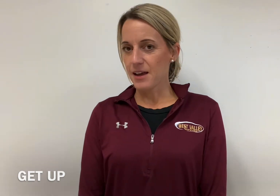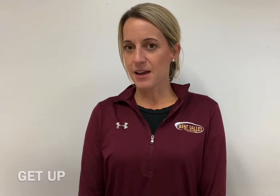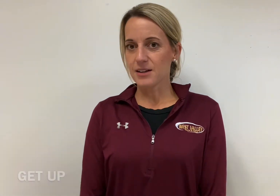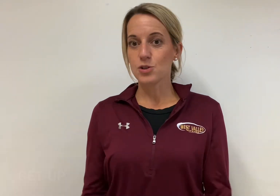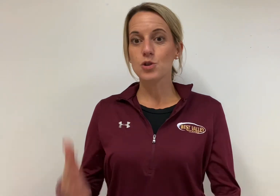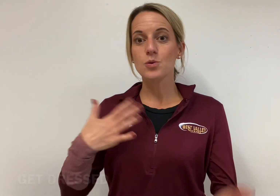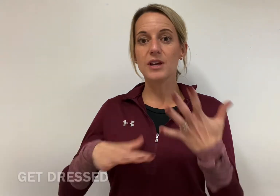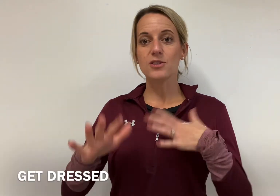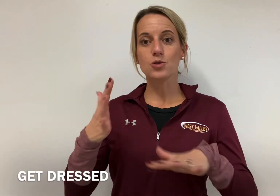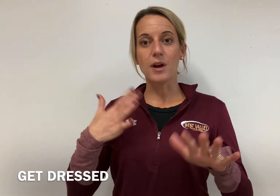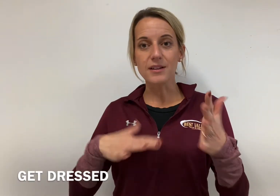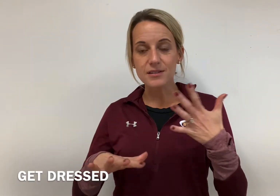And